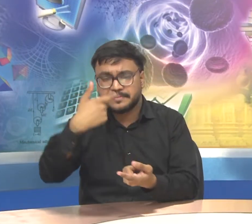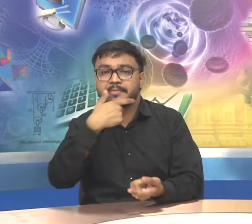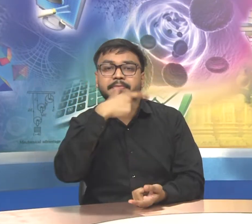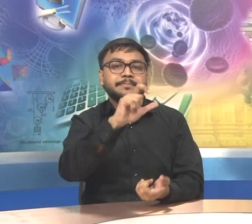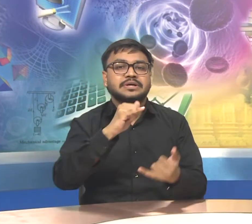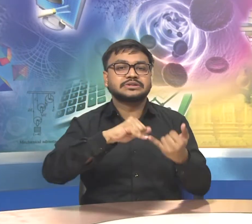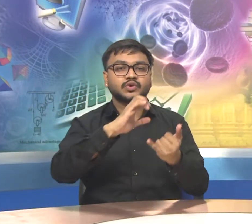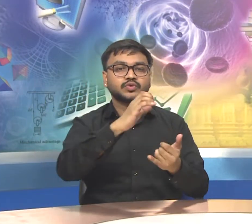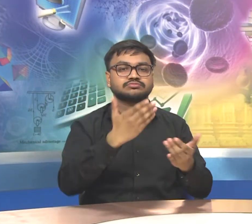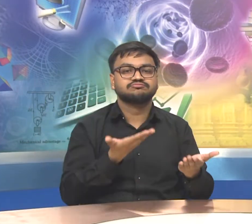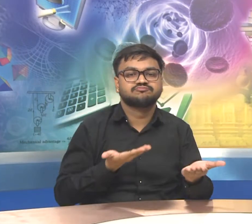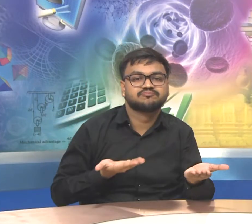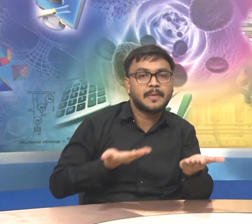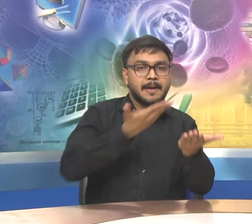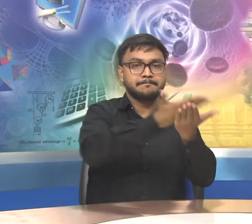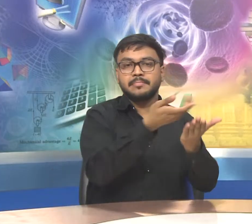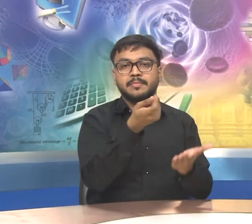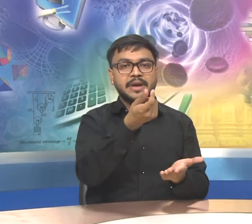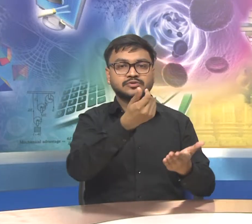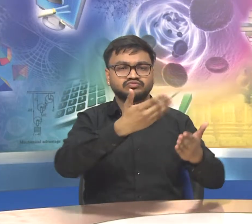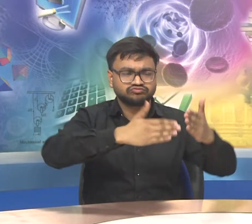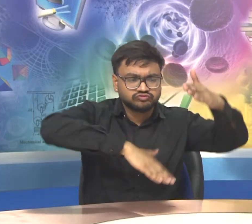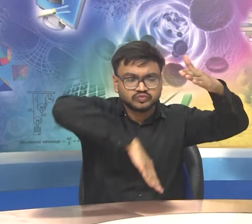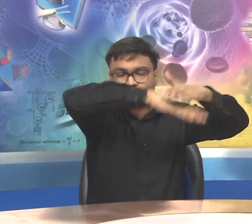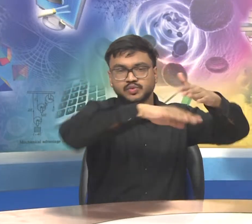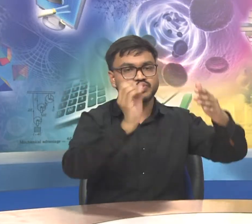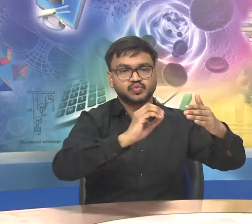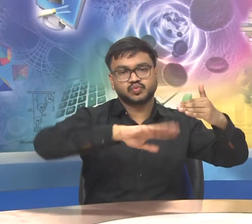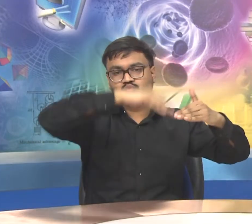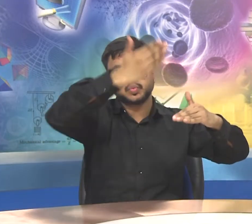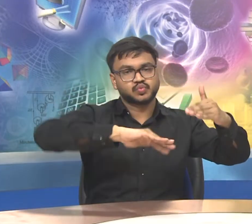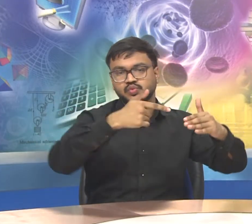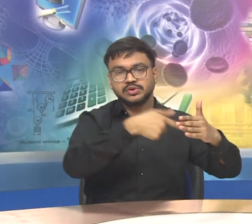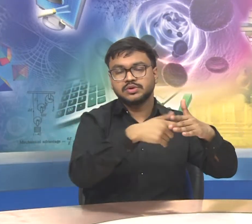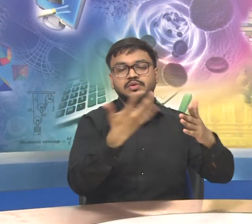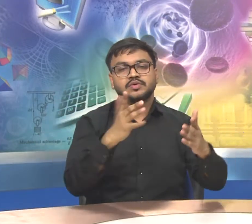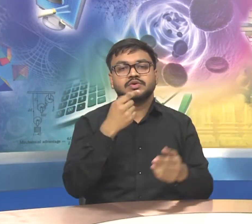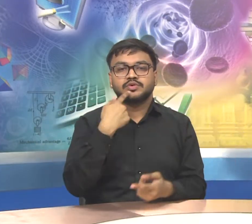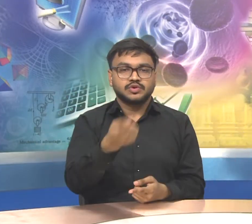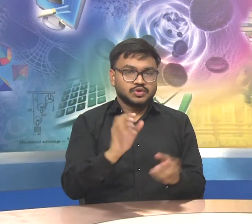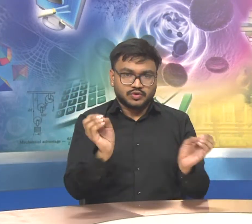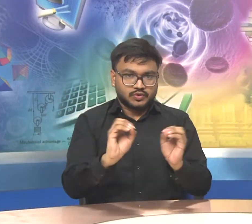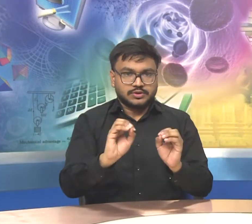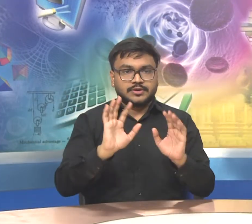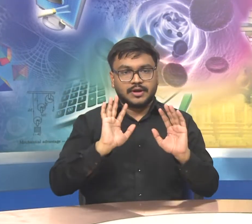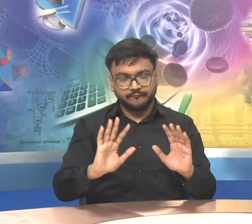no minimum amount for taking a civil appeal to the Supreme Court.